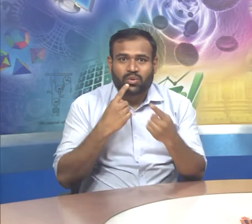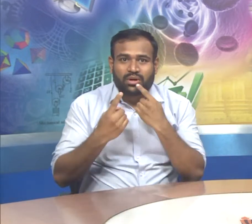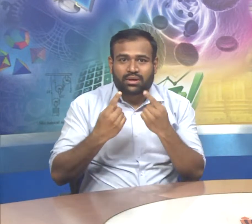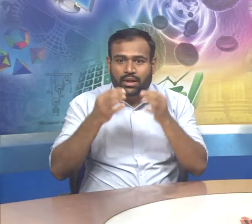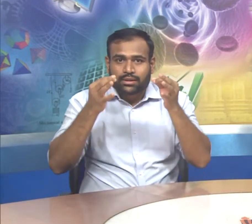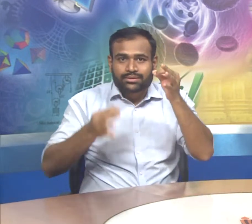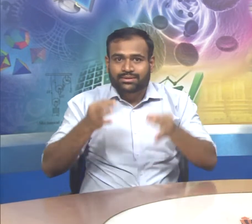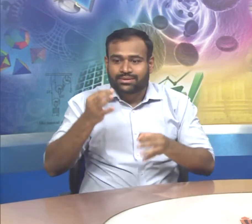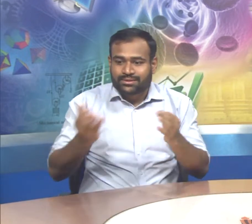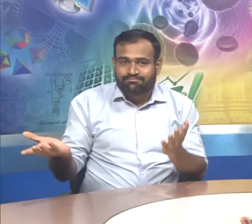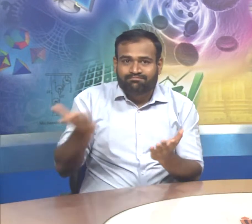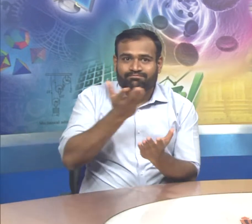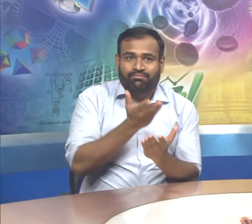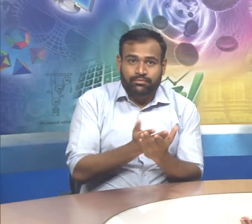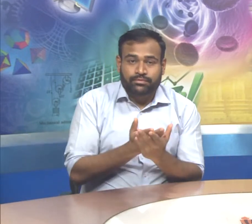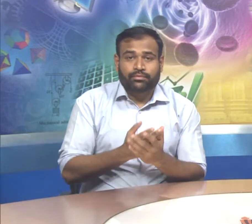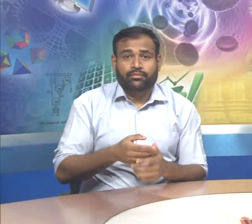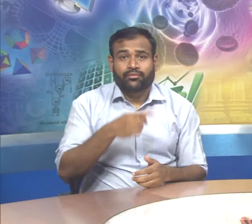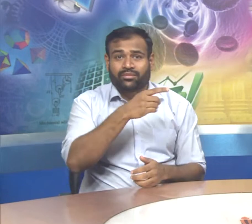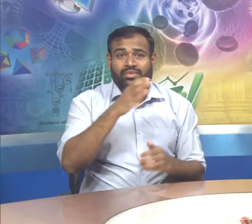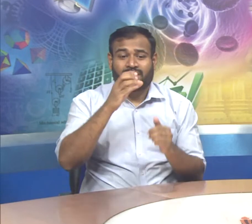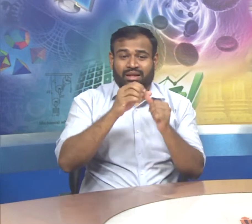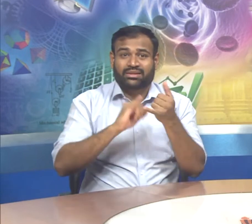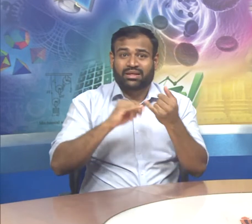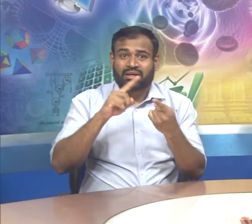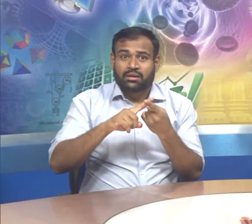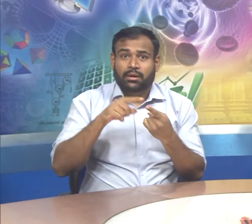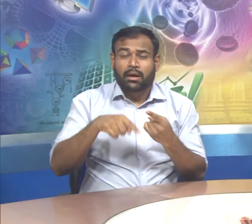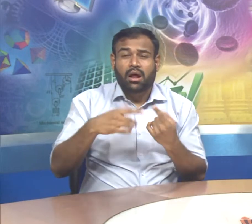Original jurisdiction.